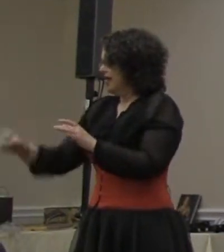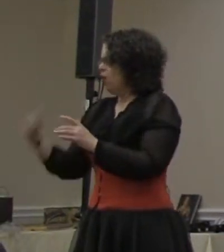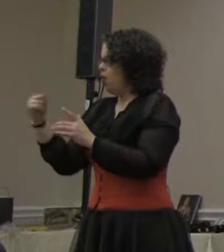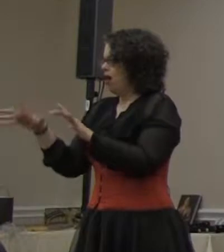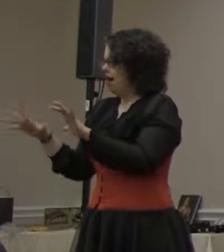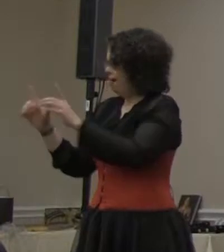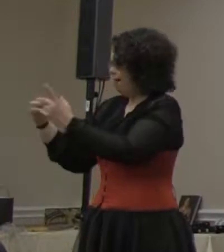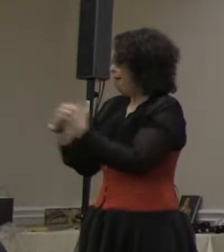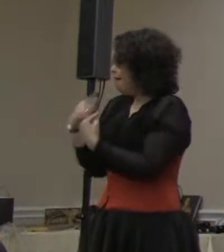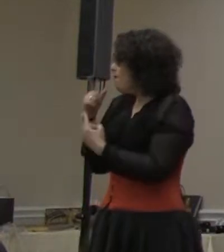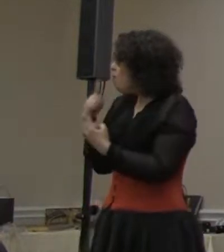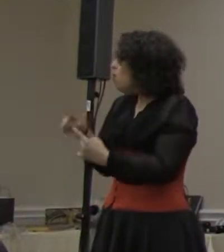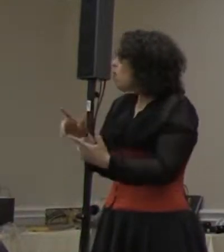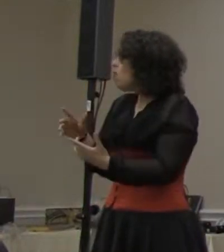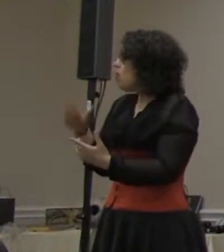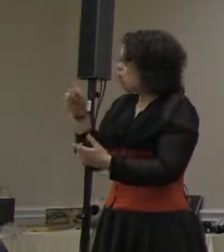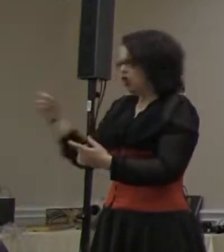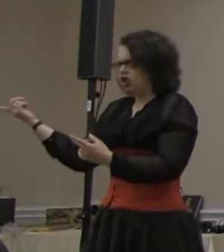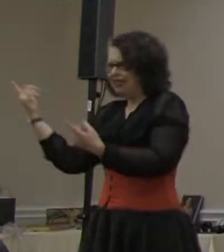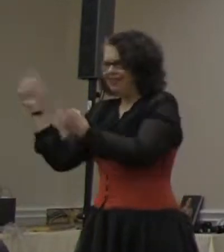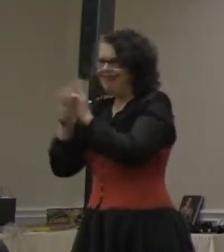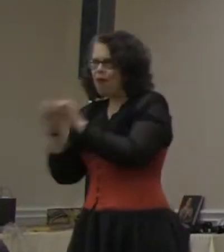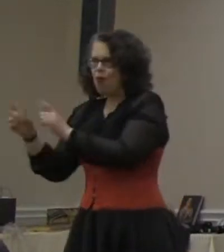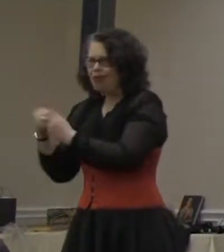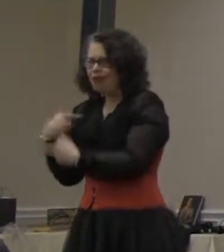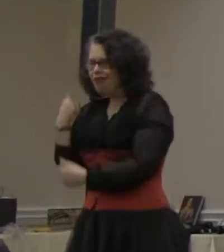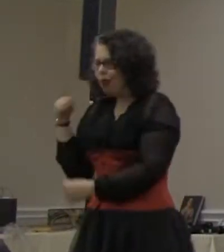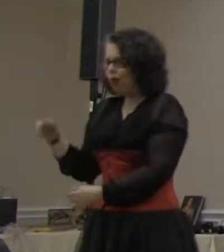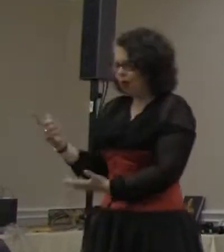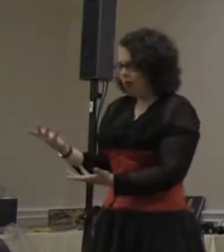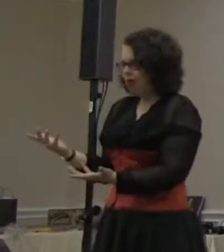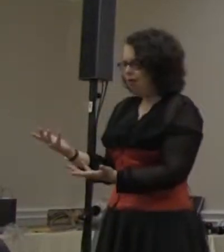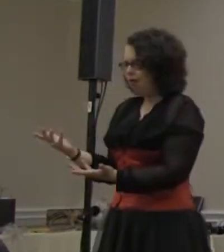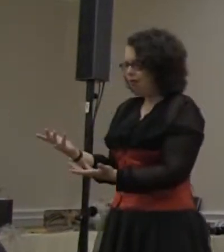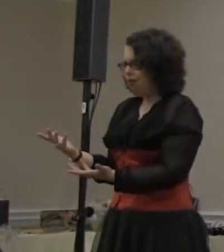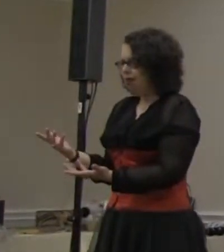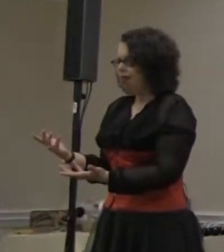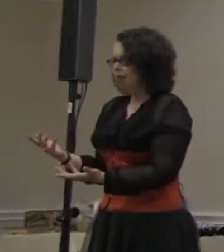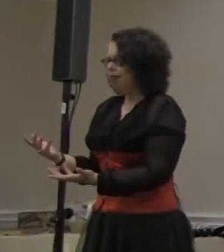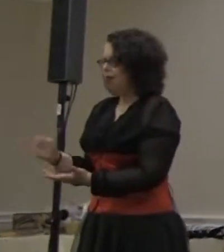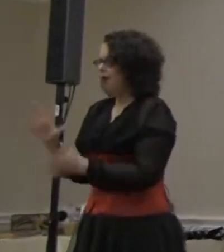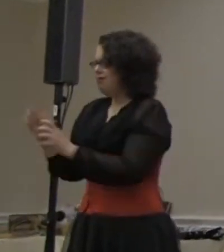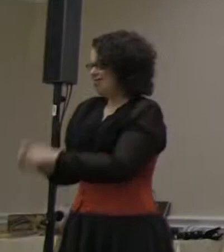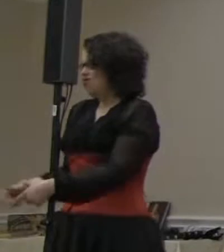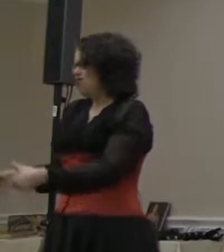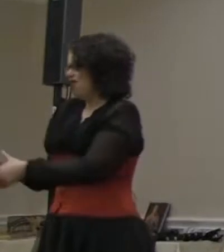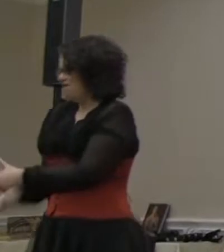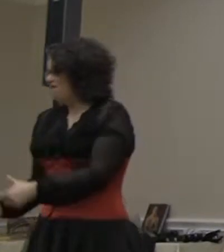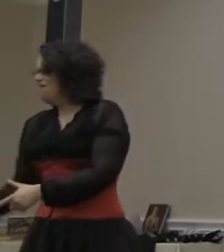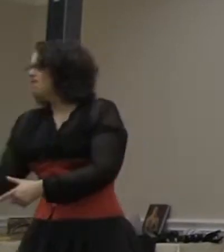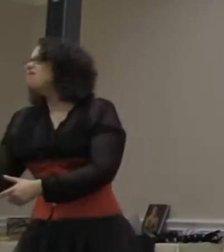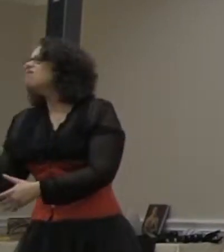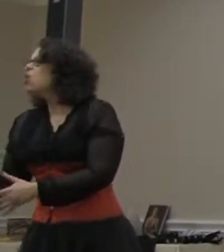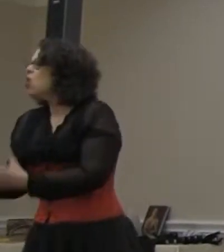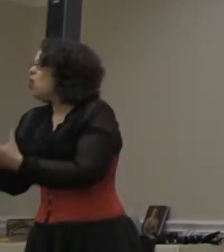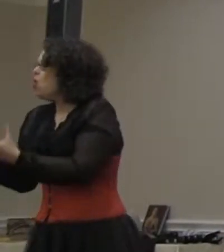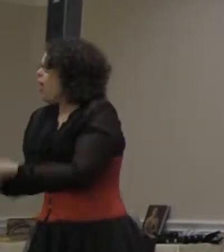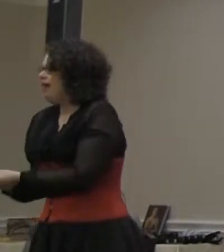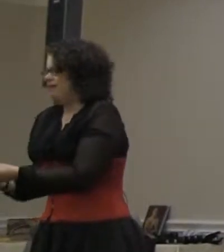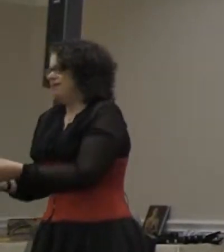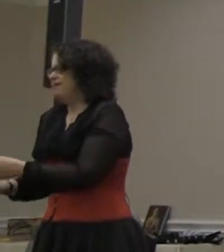for, what she came here for. Her cunt, wet and